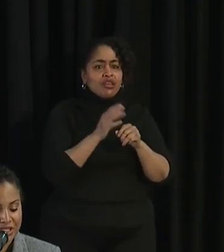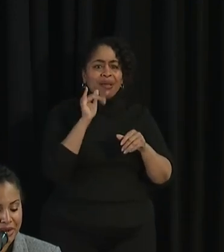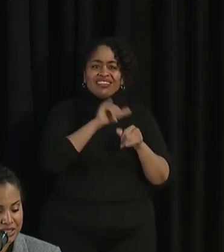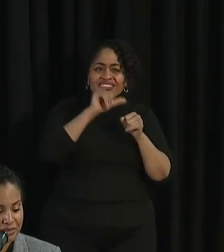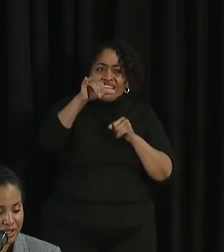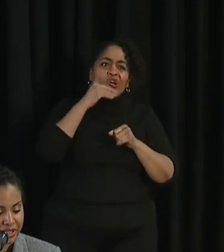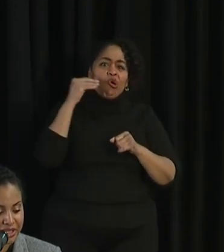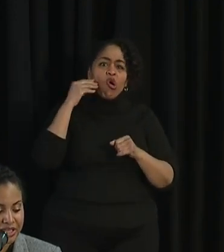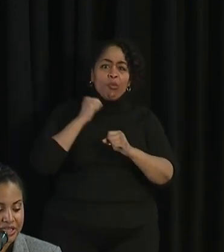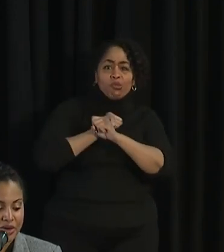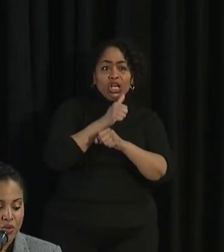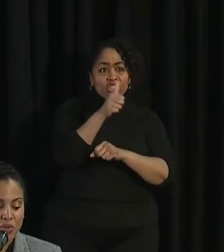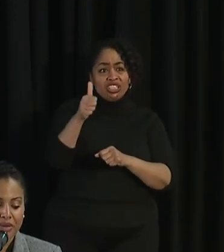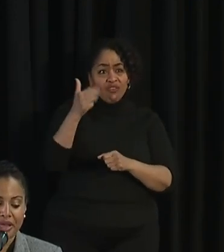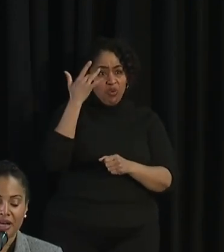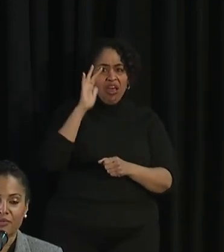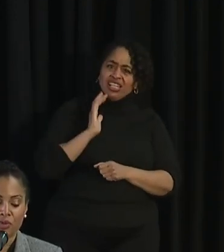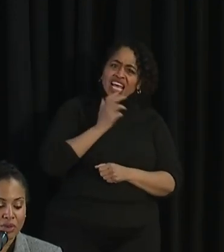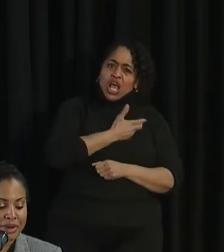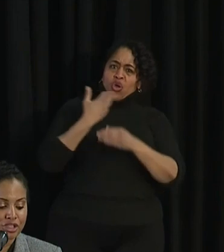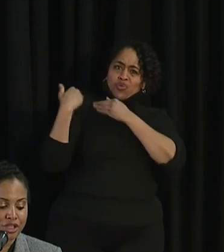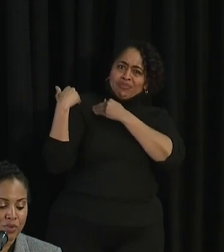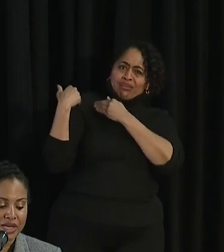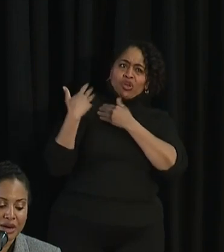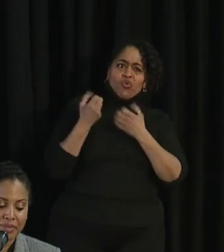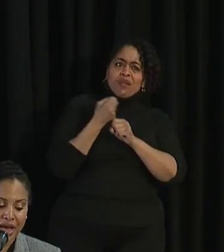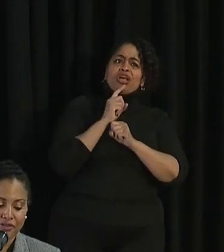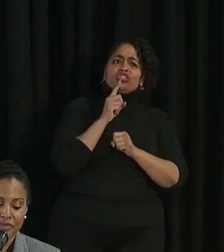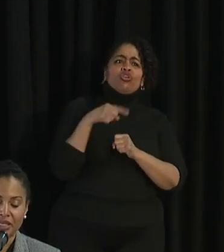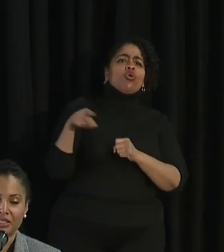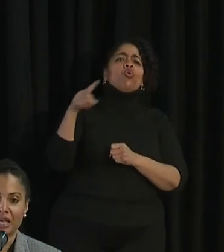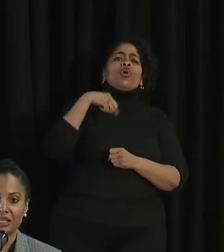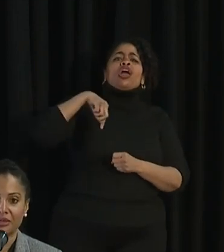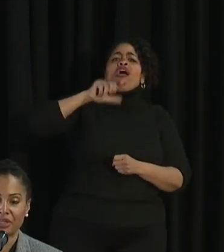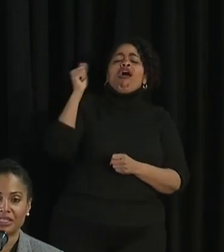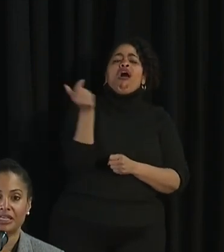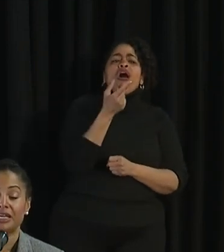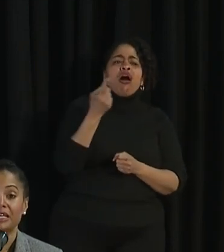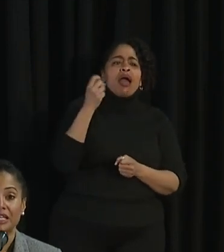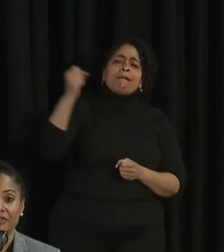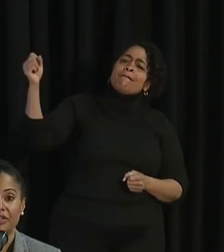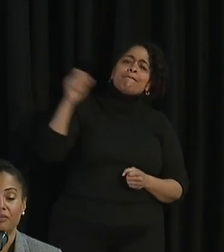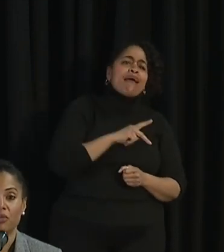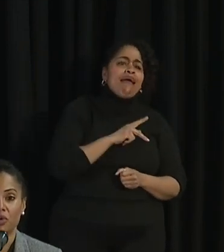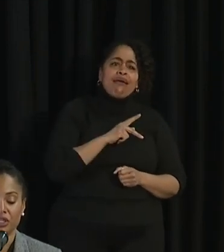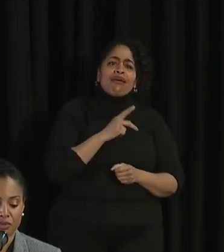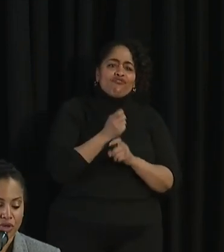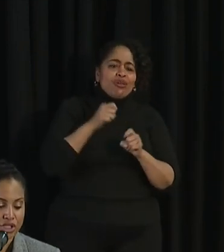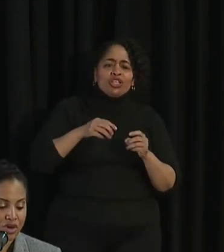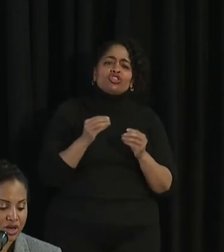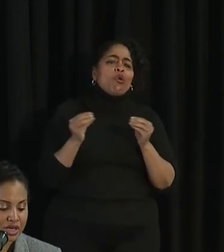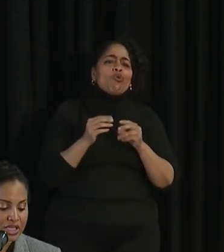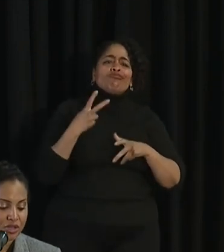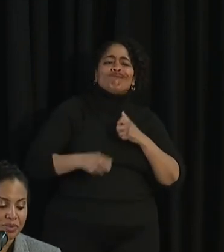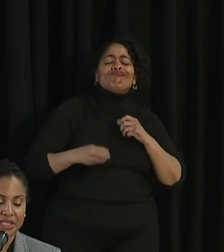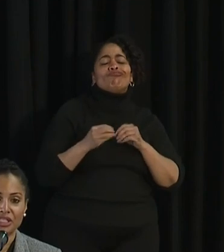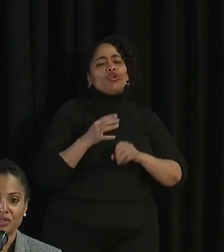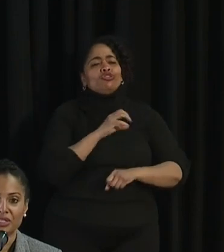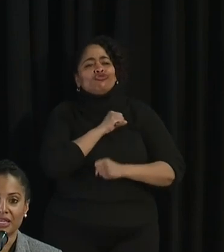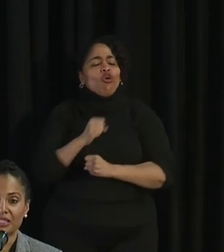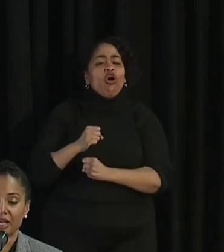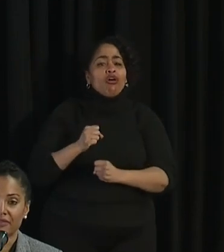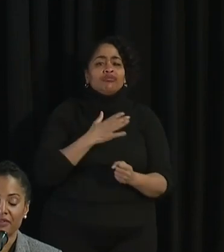our responsibility. We want to make sure that we come back from this as a community even more strong. So